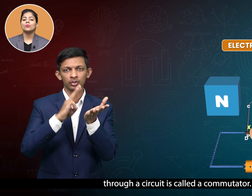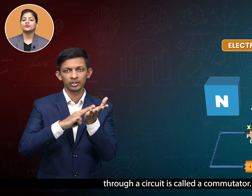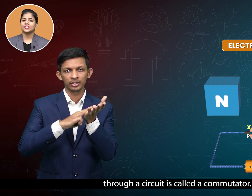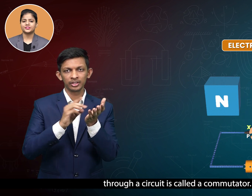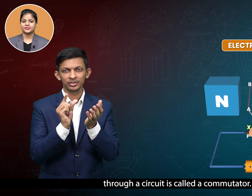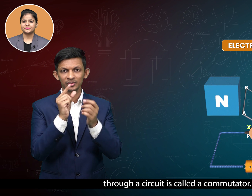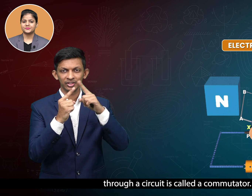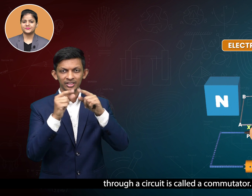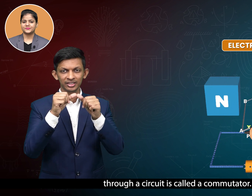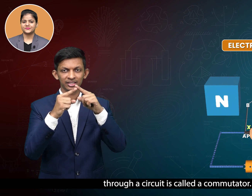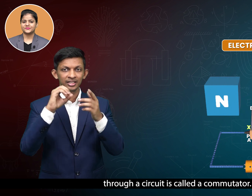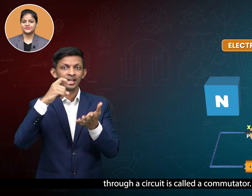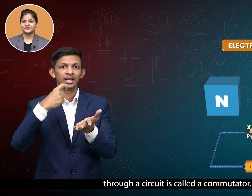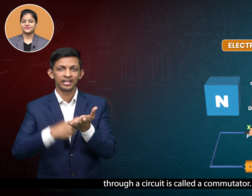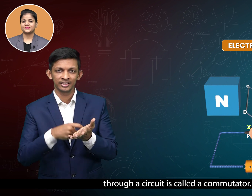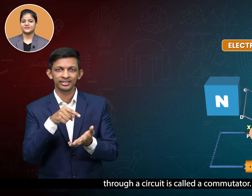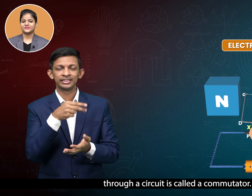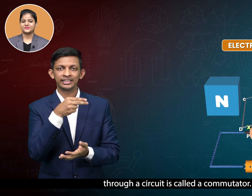a commutator.